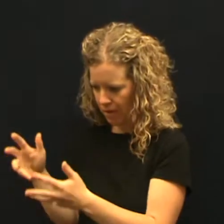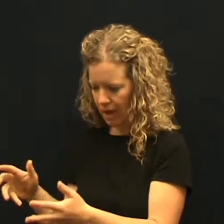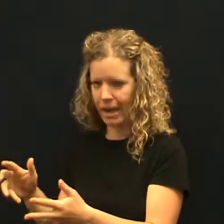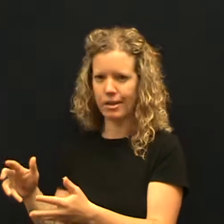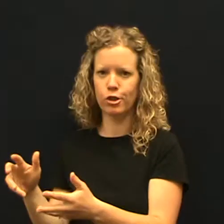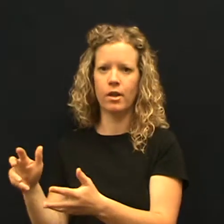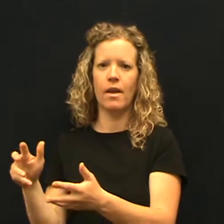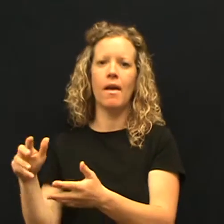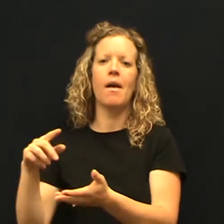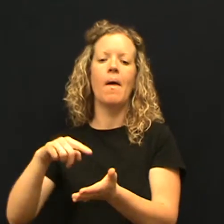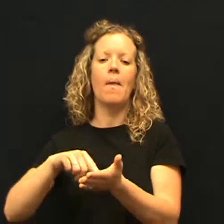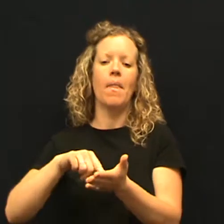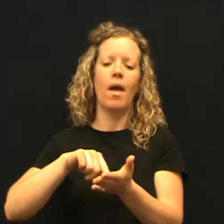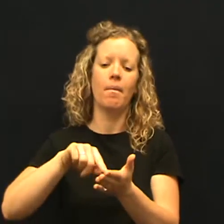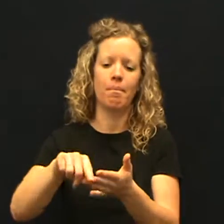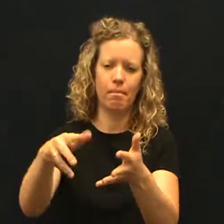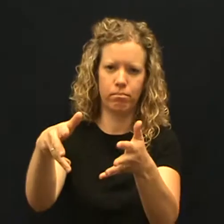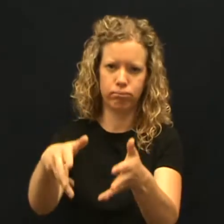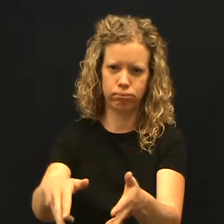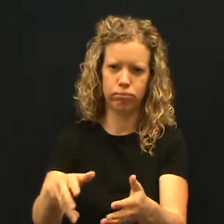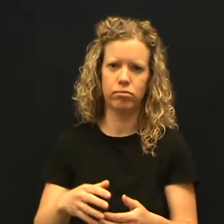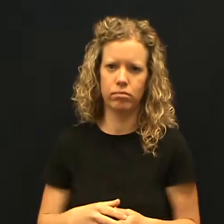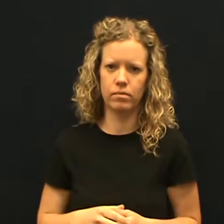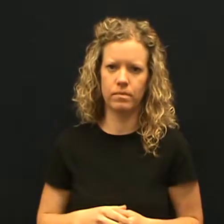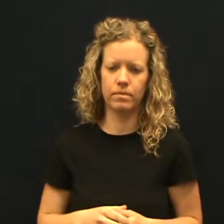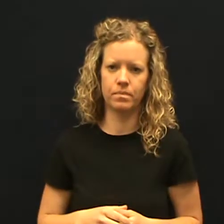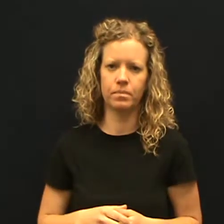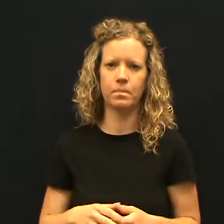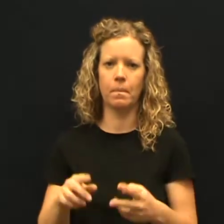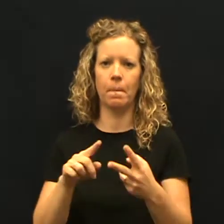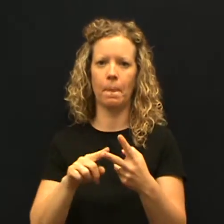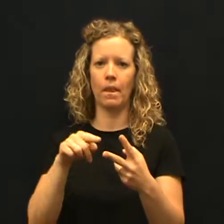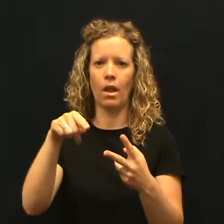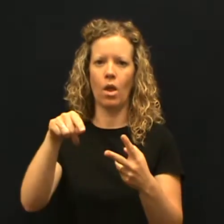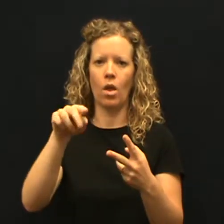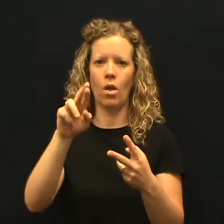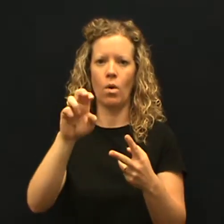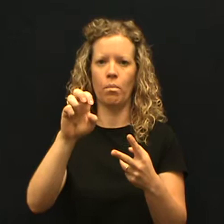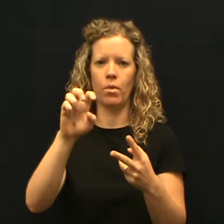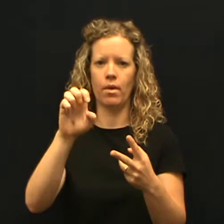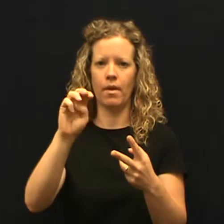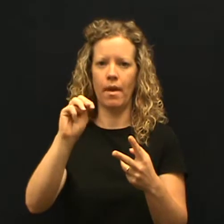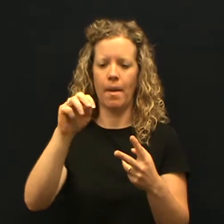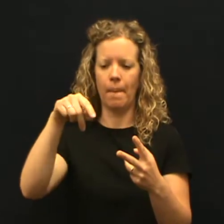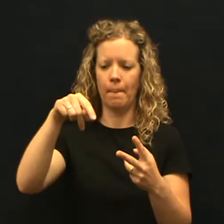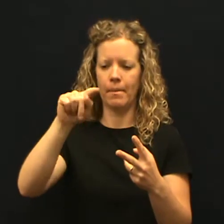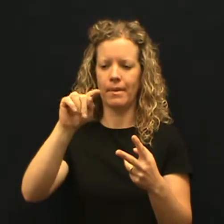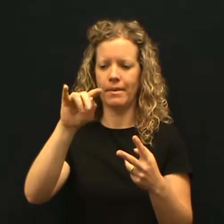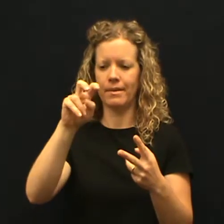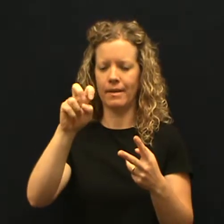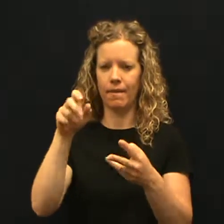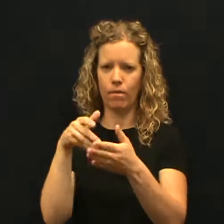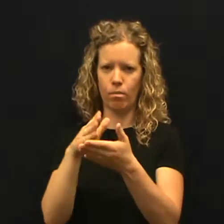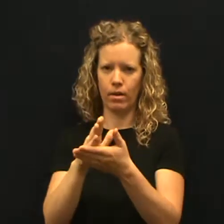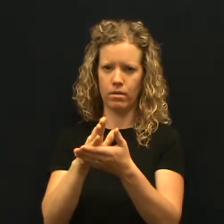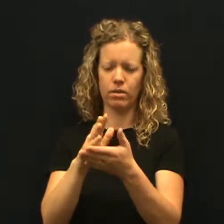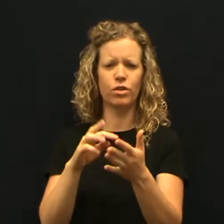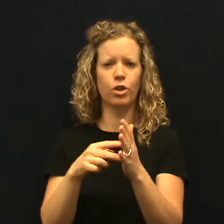left. And then finally, there's this thing we call preemptive rights. If a corporation is going to raise additional capital